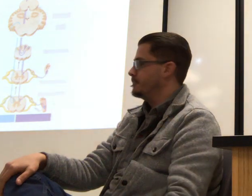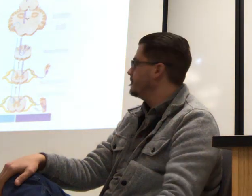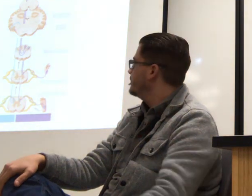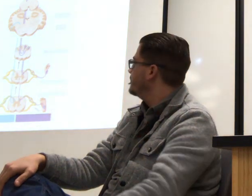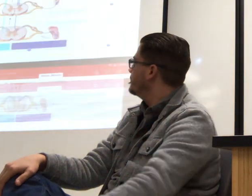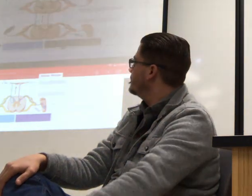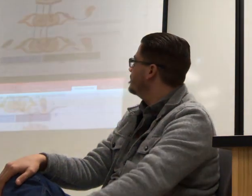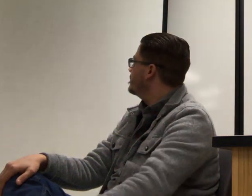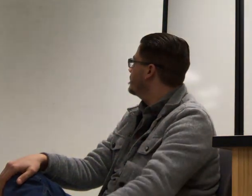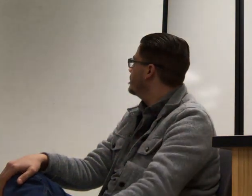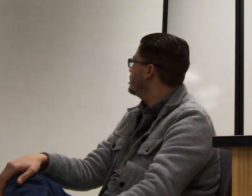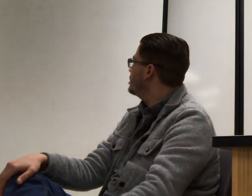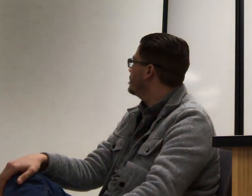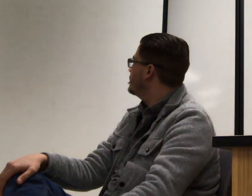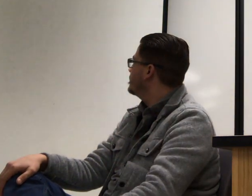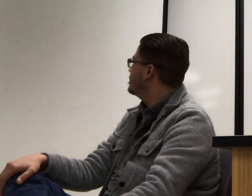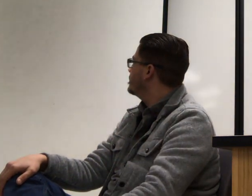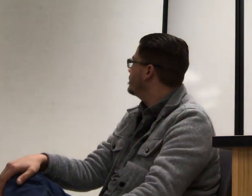in